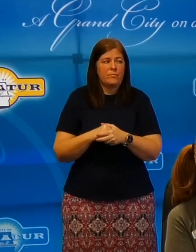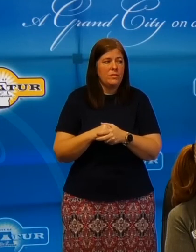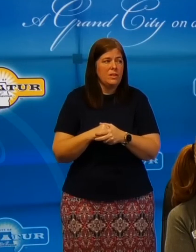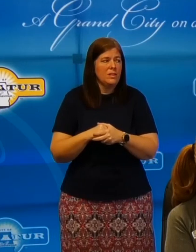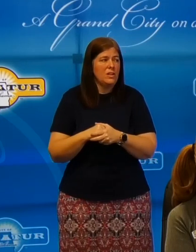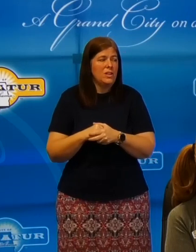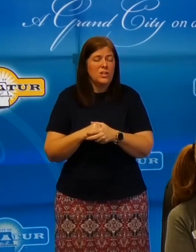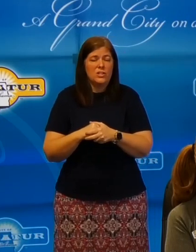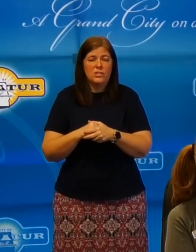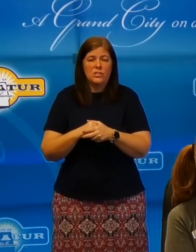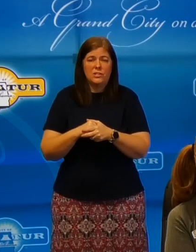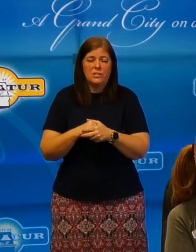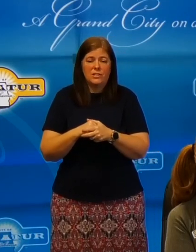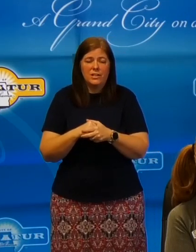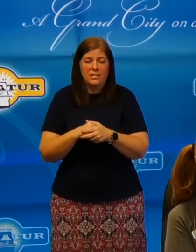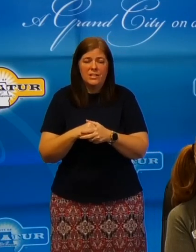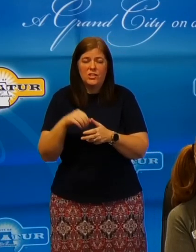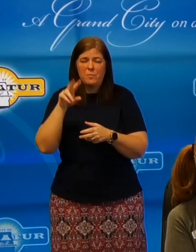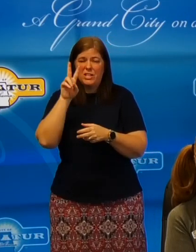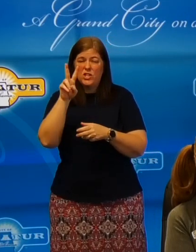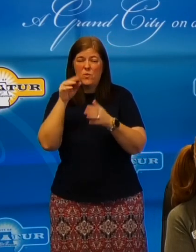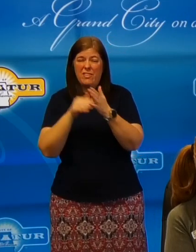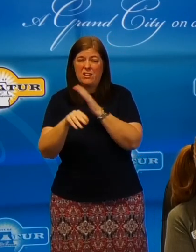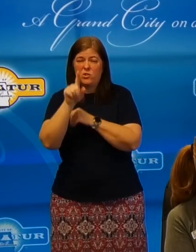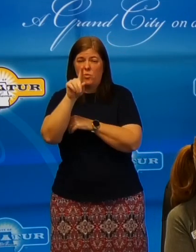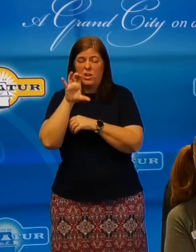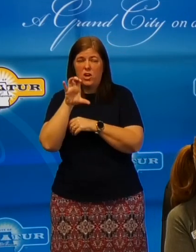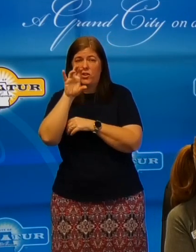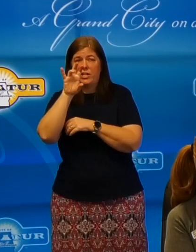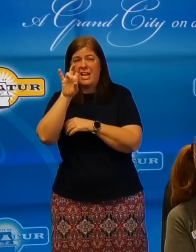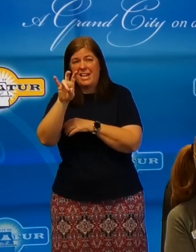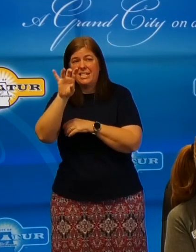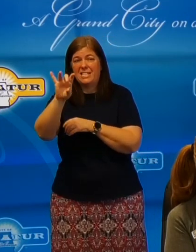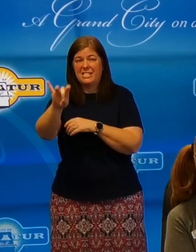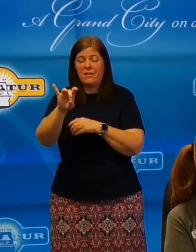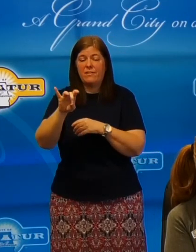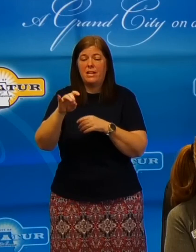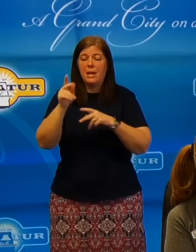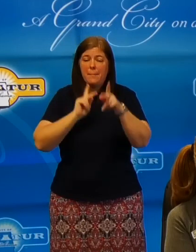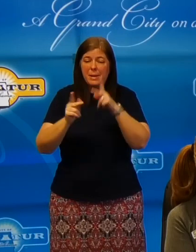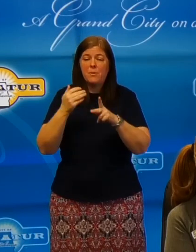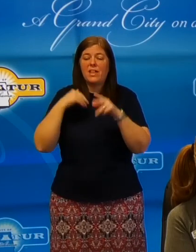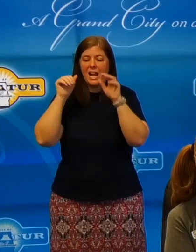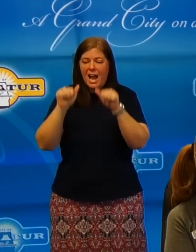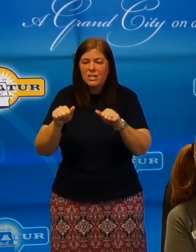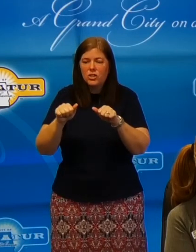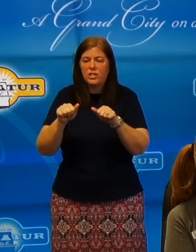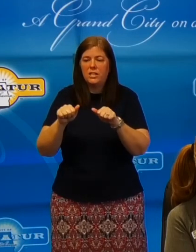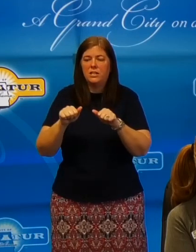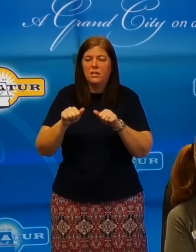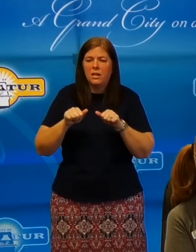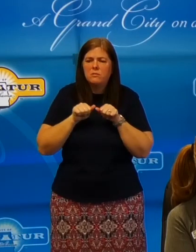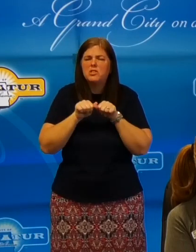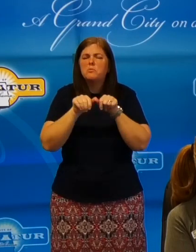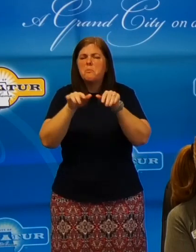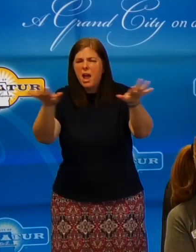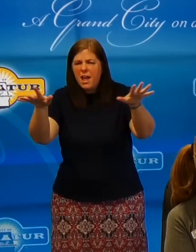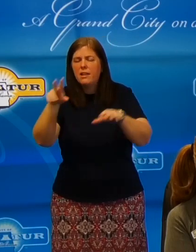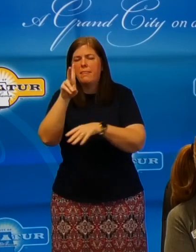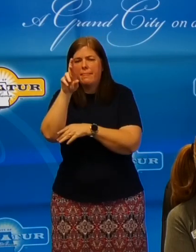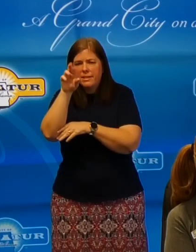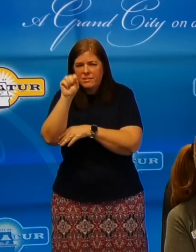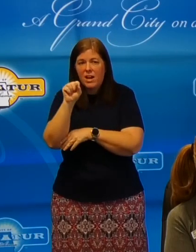So times 8, it would be 2,187 people that I would have exposed, only with 8 different people.